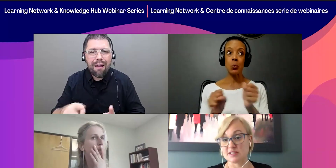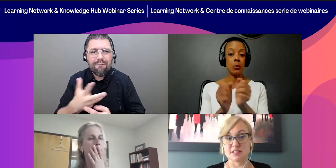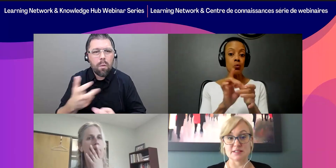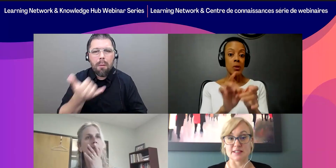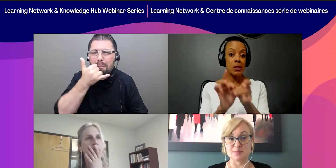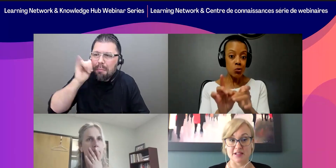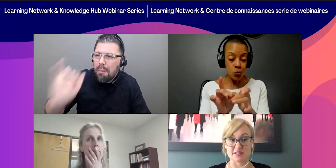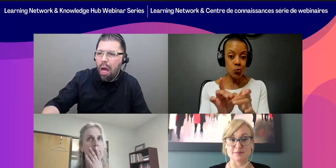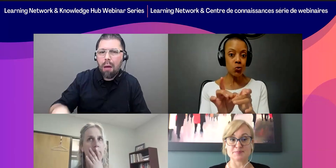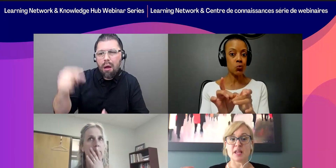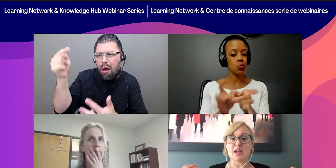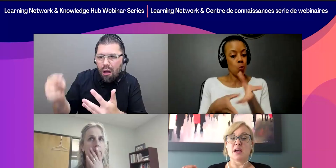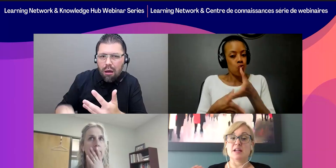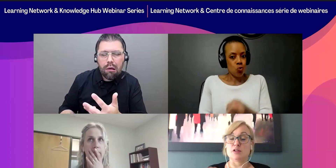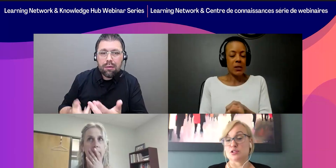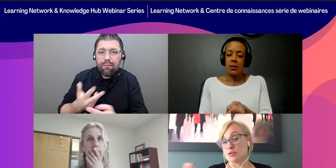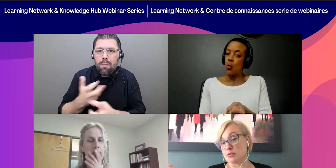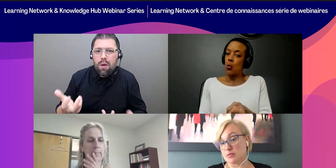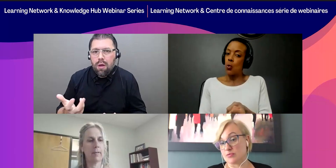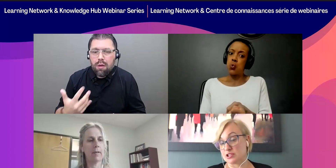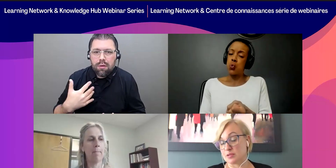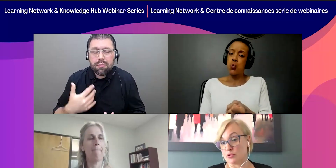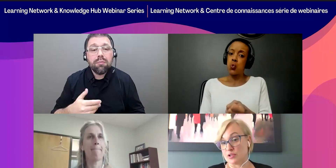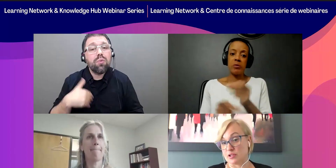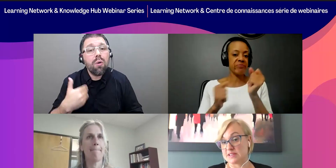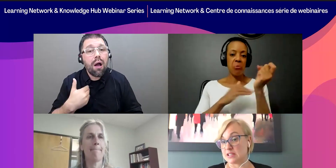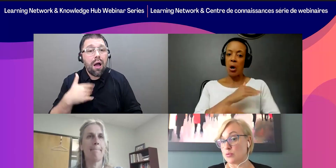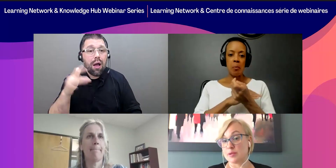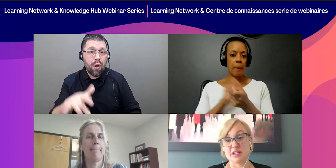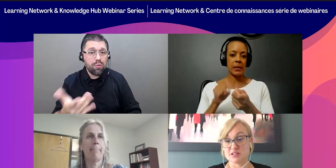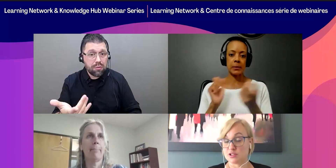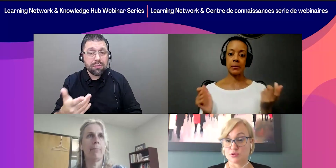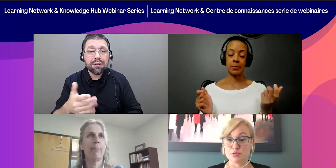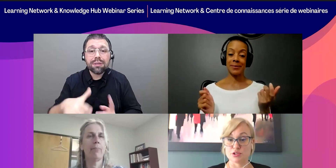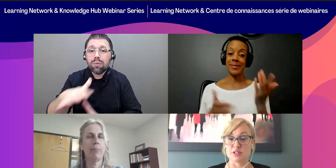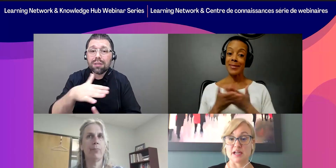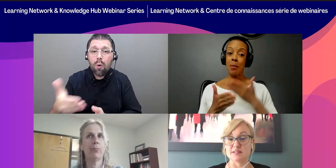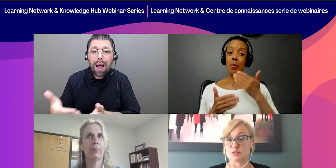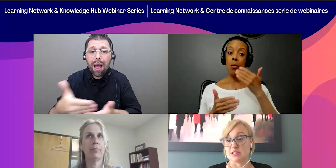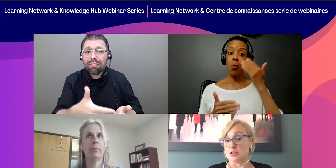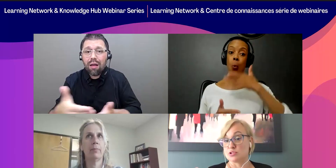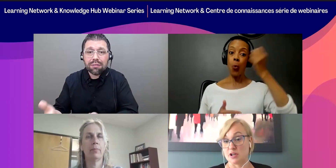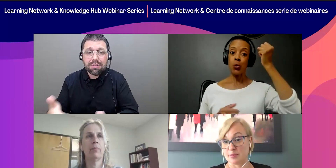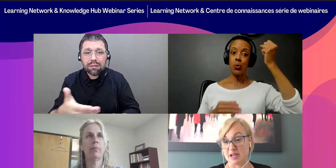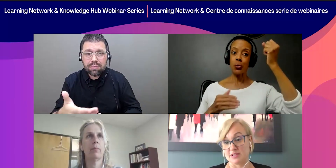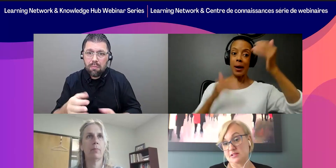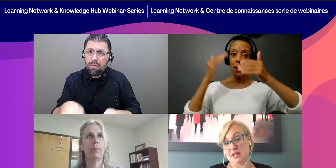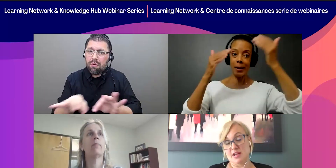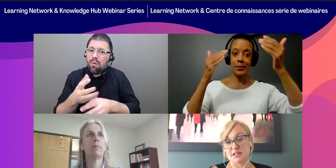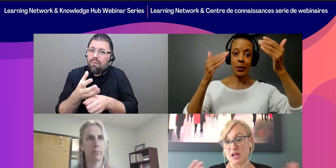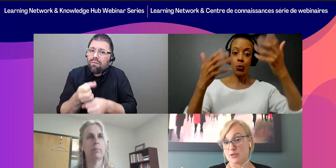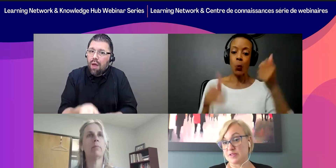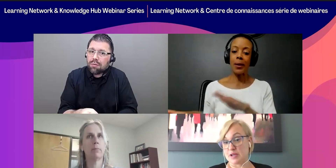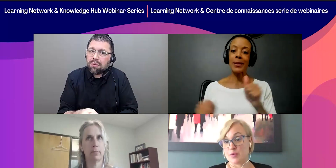where trust is expected. And also, for some older adults, they don't want to be institutionalized, so they don't talk about